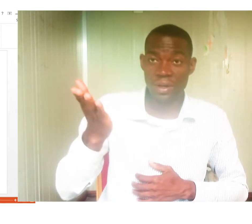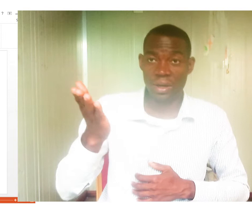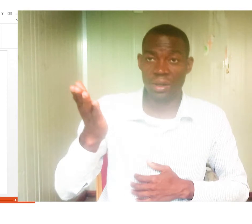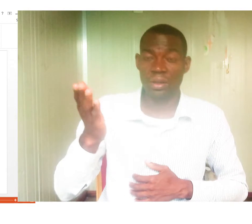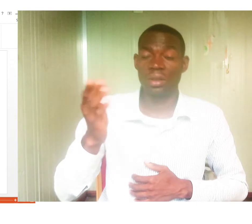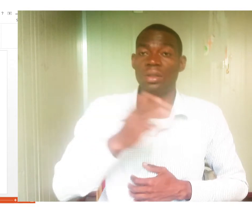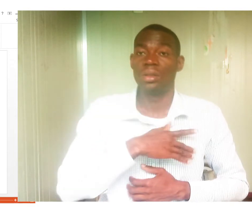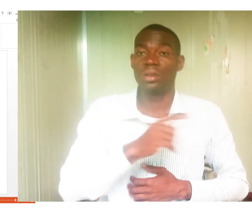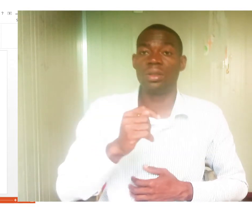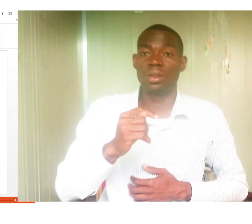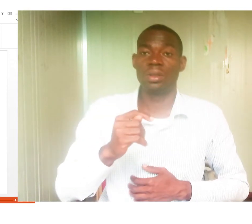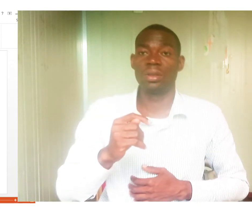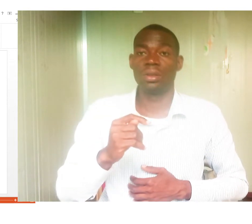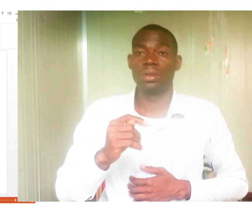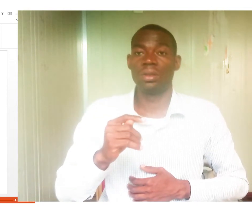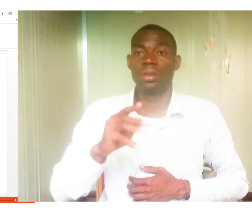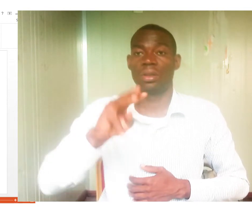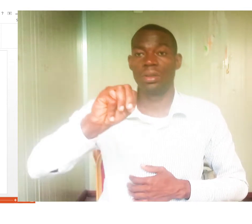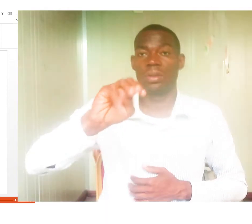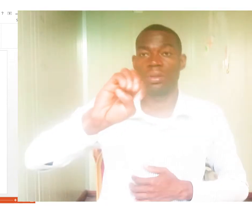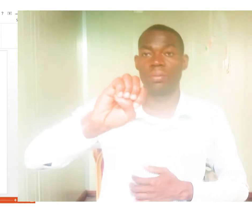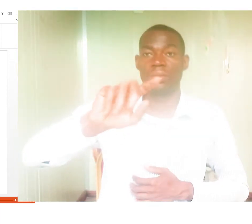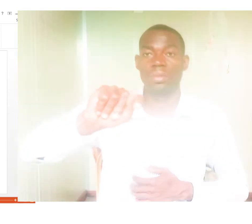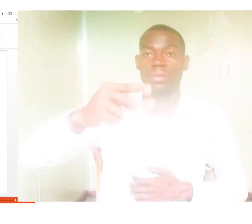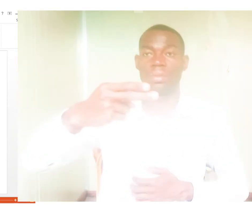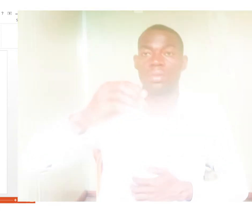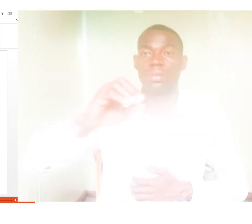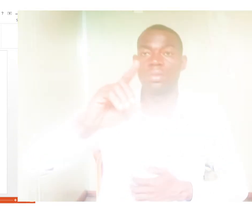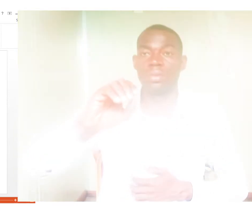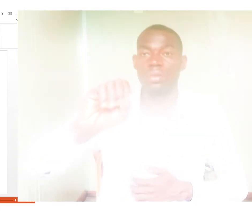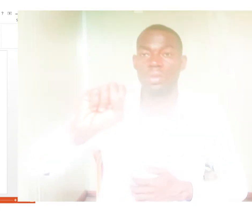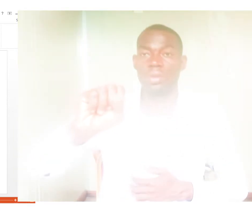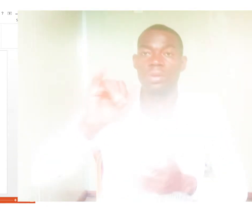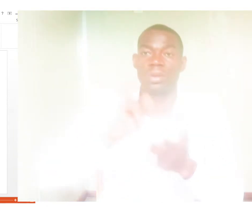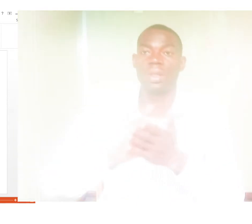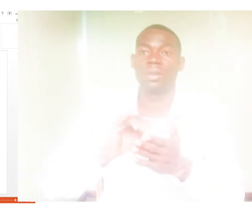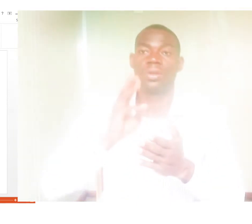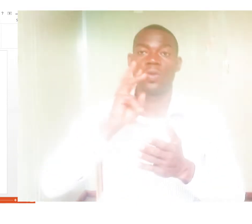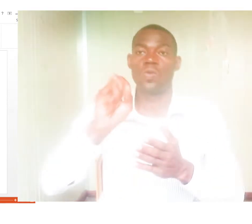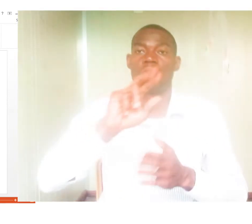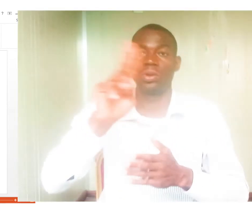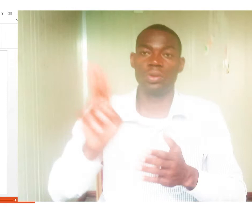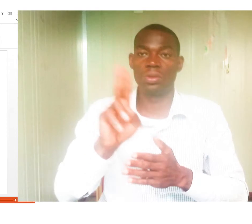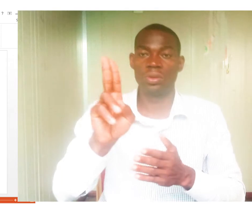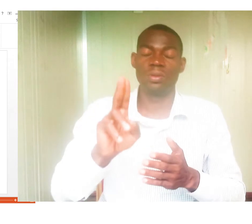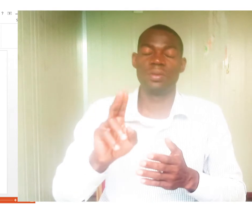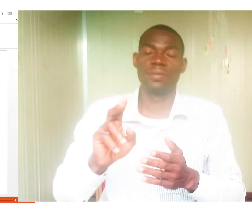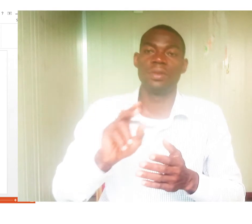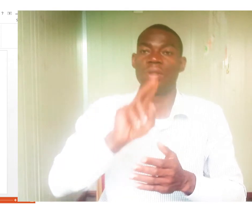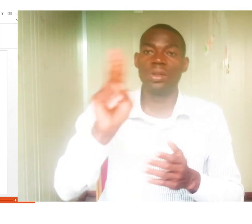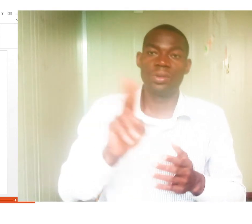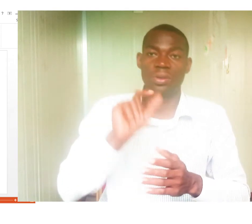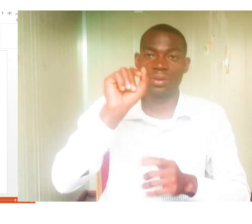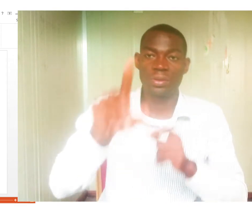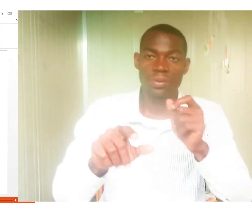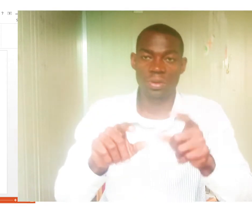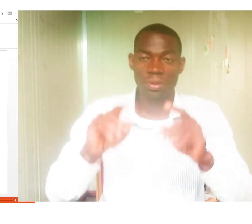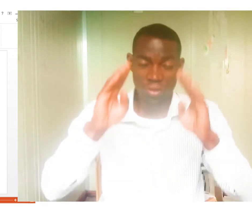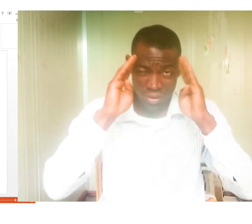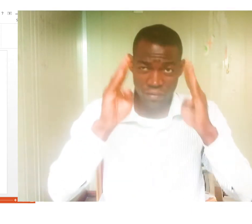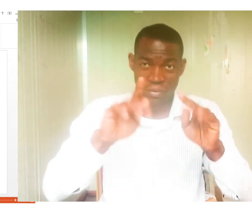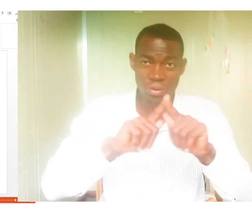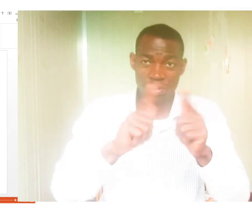were used. There was questionnaire administration, focus group discussions, key formats,